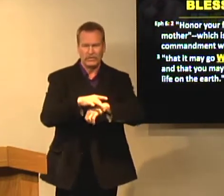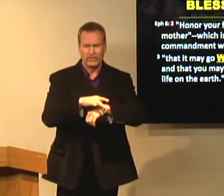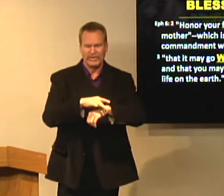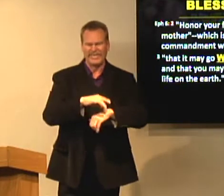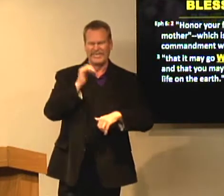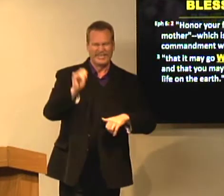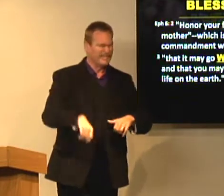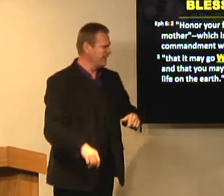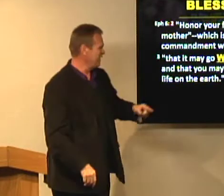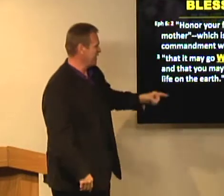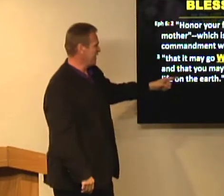the earth."